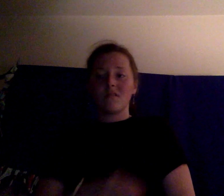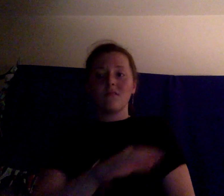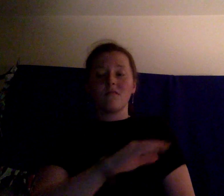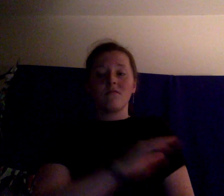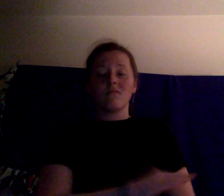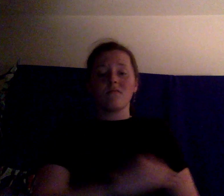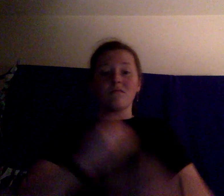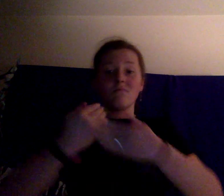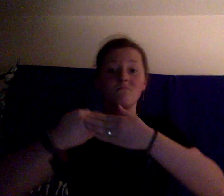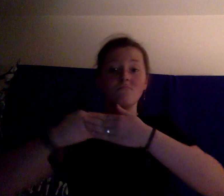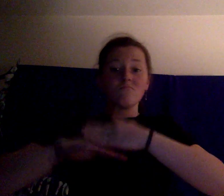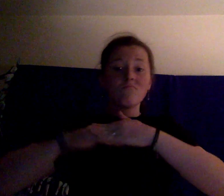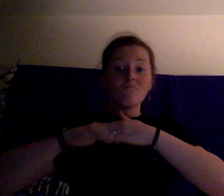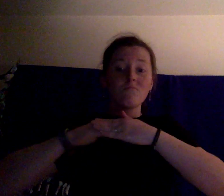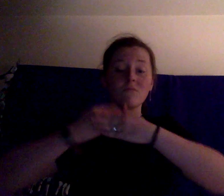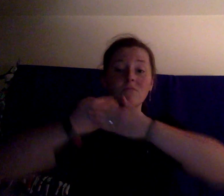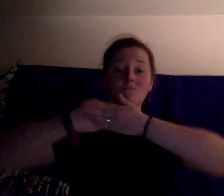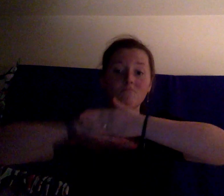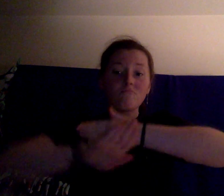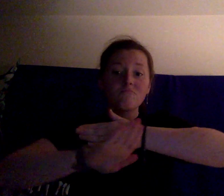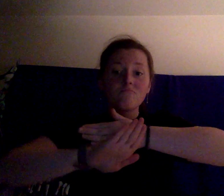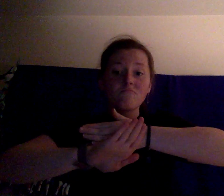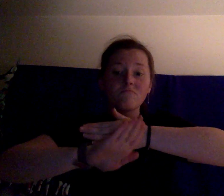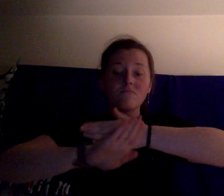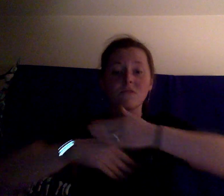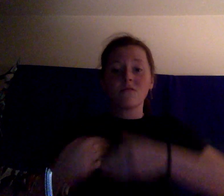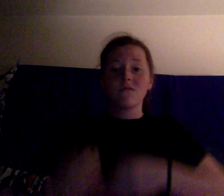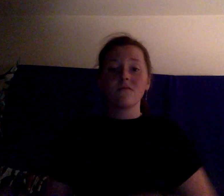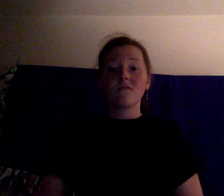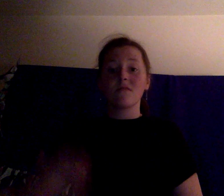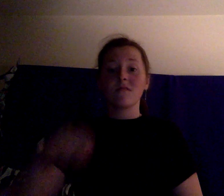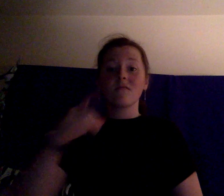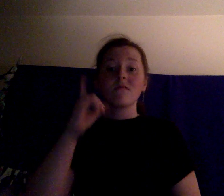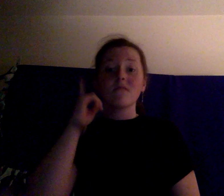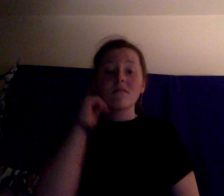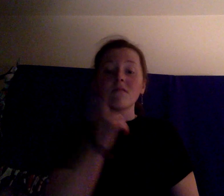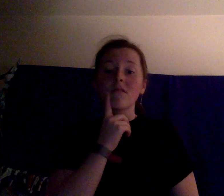to move in so he could have immediate access to ASL.